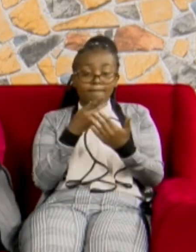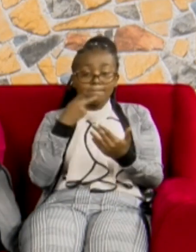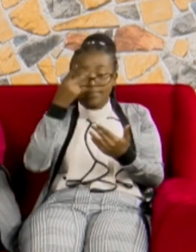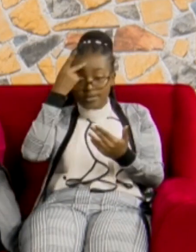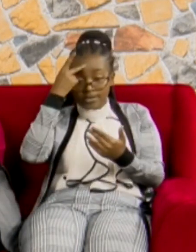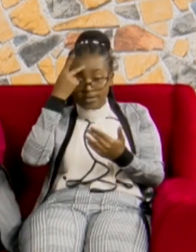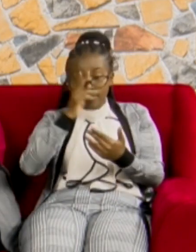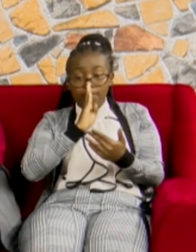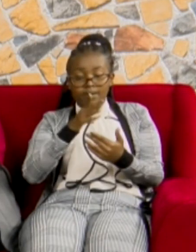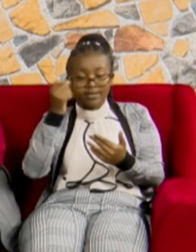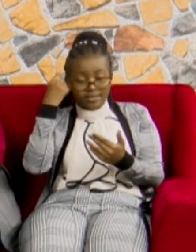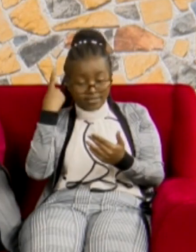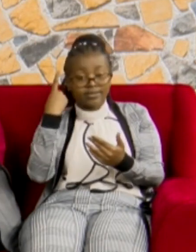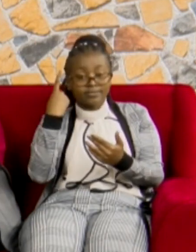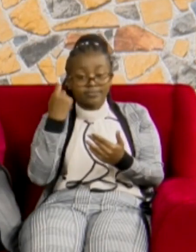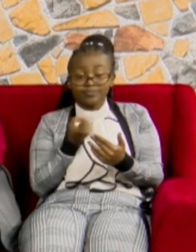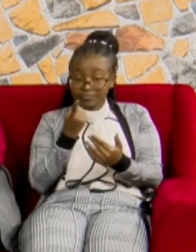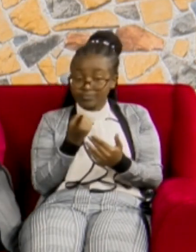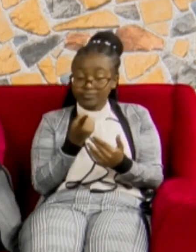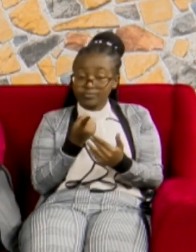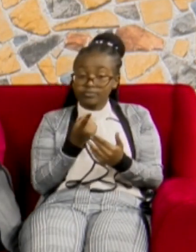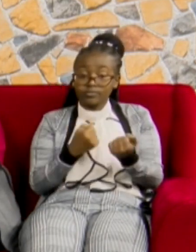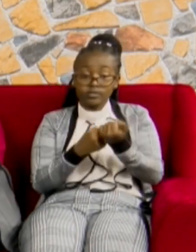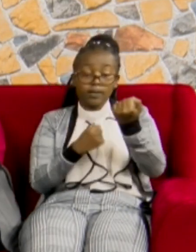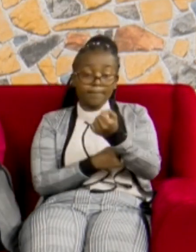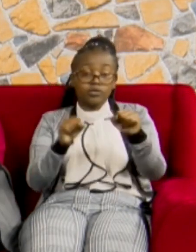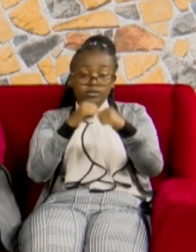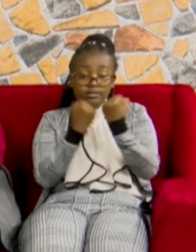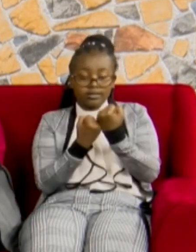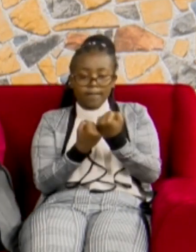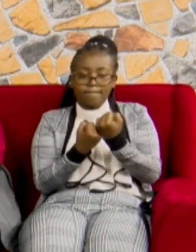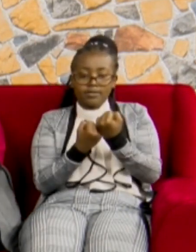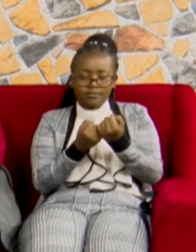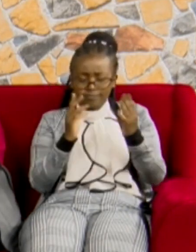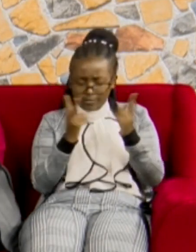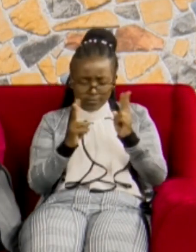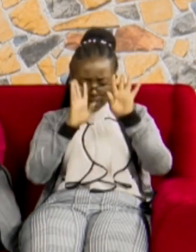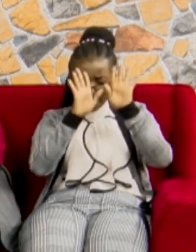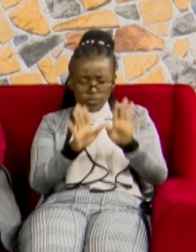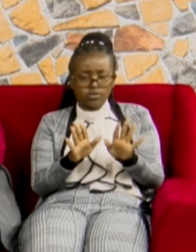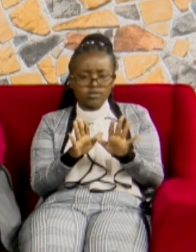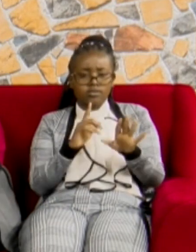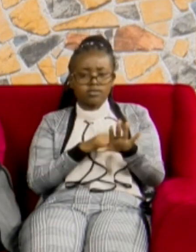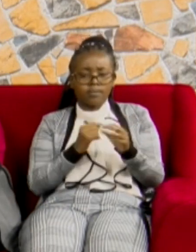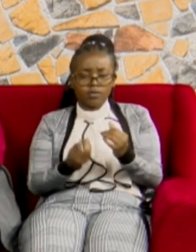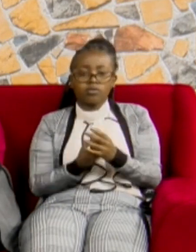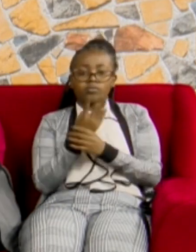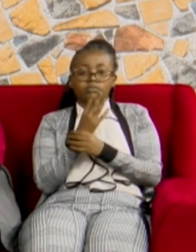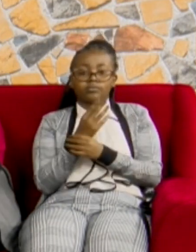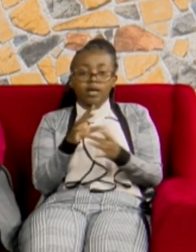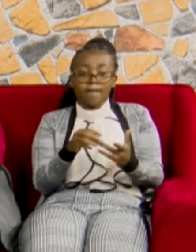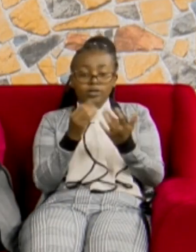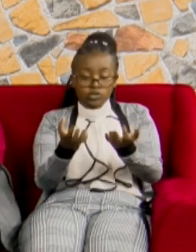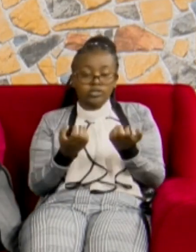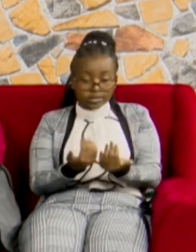also be understanding. Like she said, the support system really matters when it comes to raising a special needs